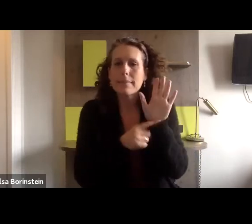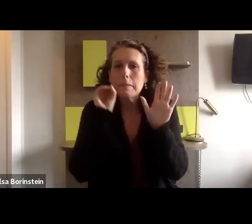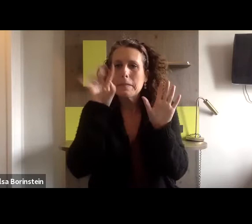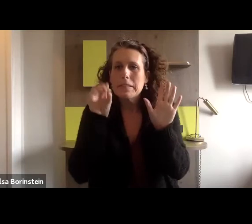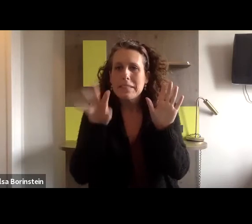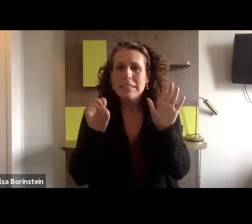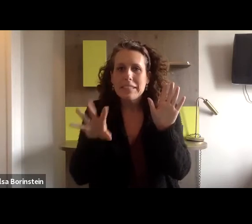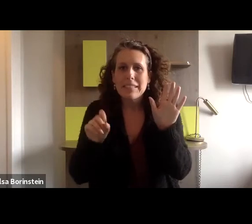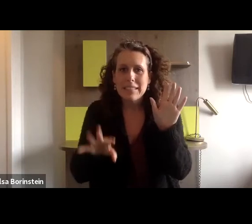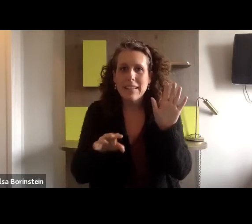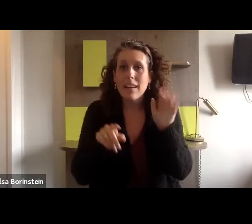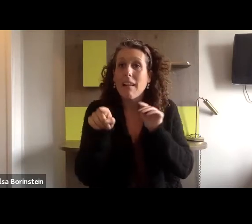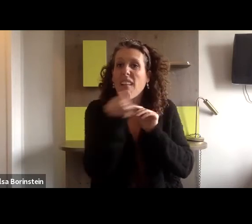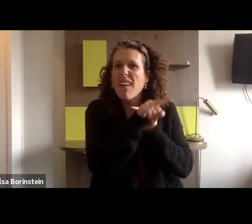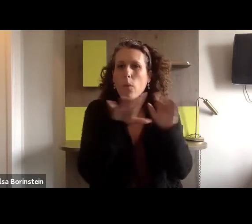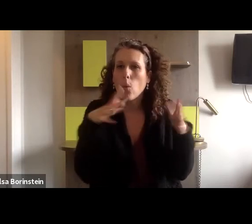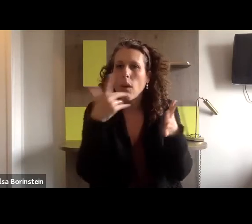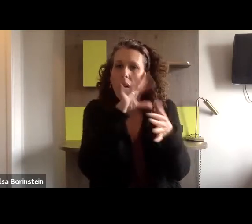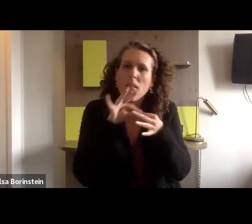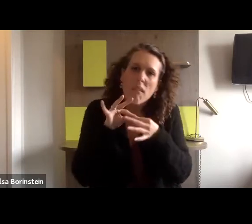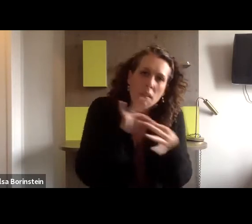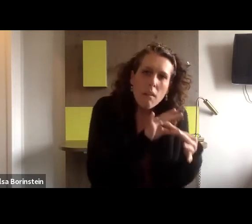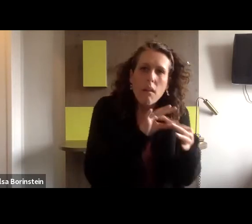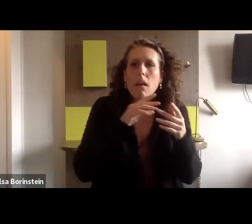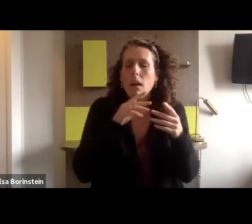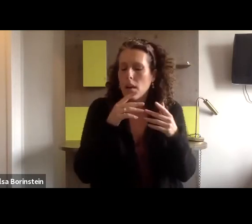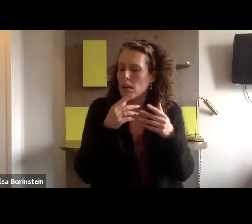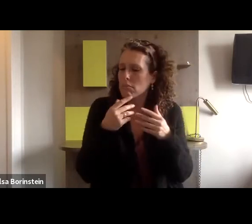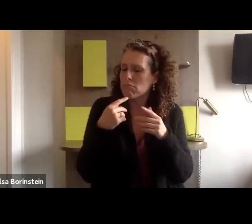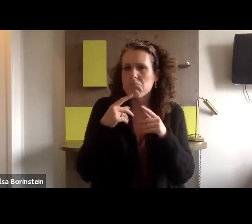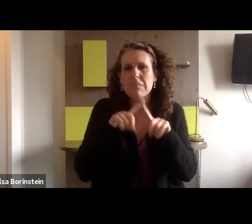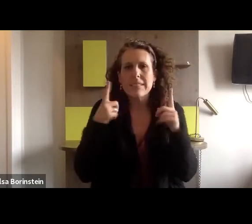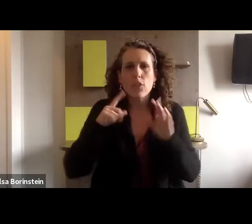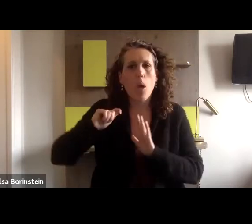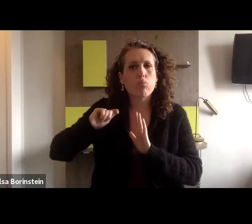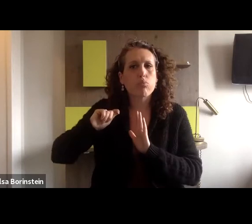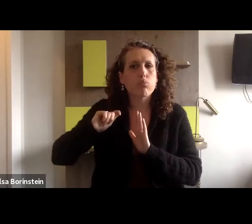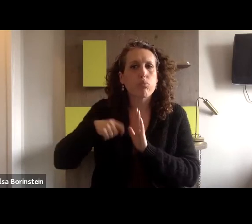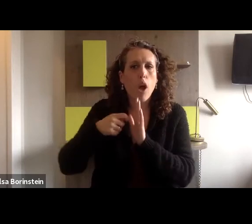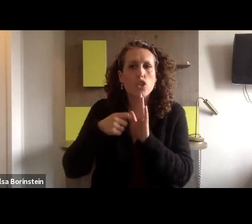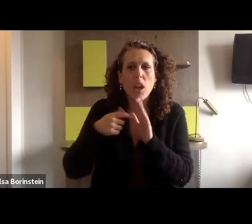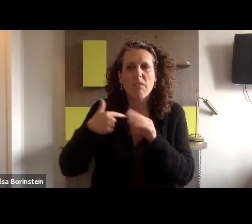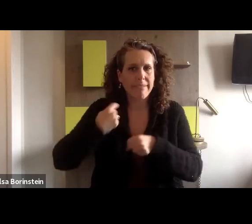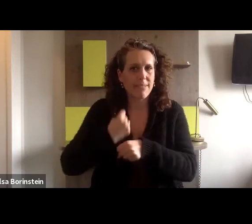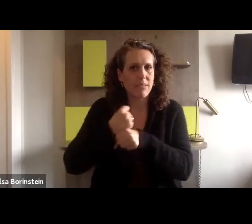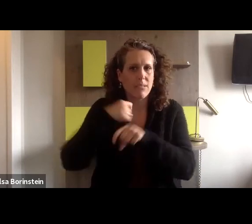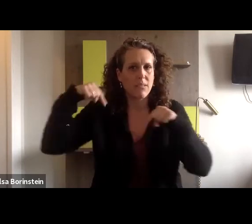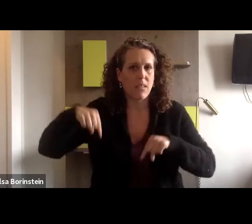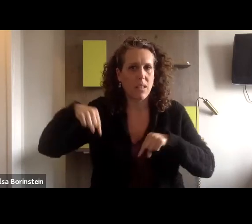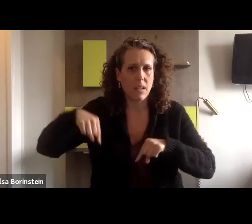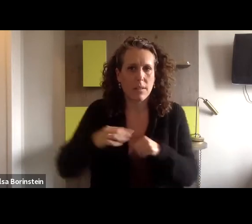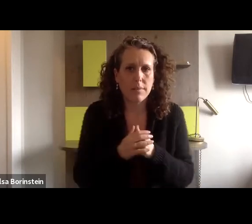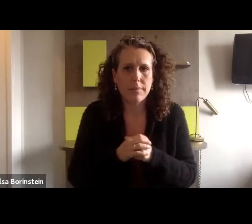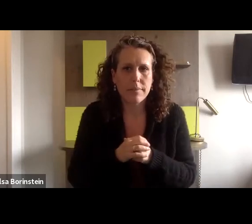that are based on projects that we have been conducting in the past and that are also